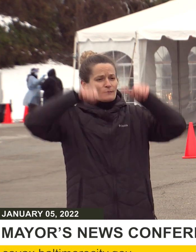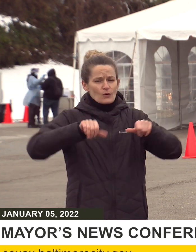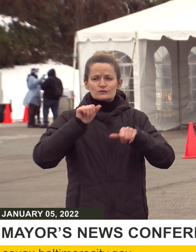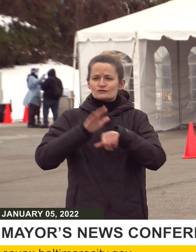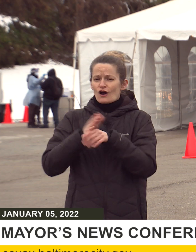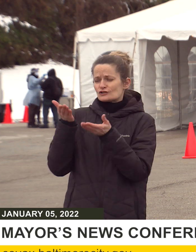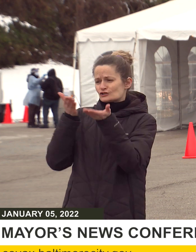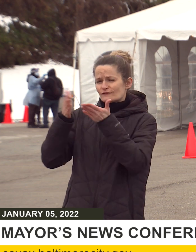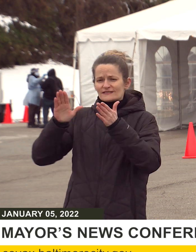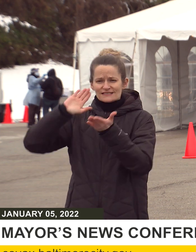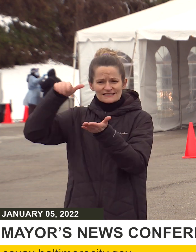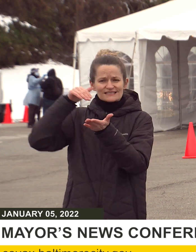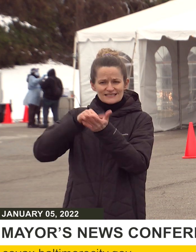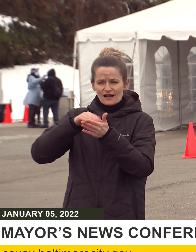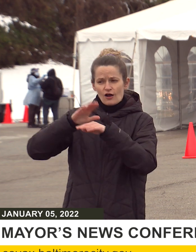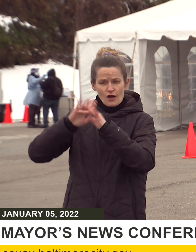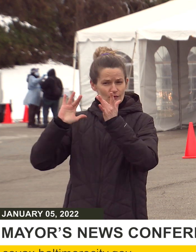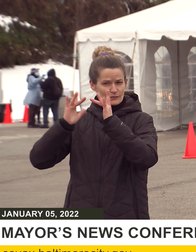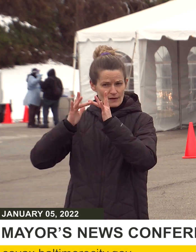is at